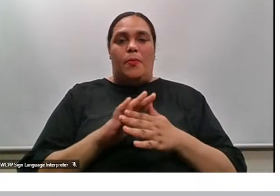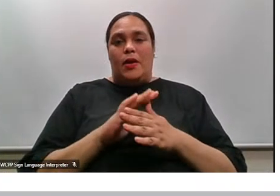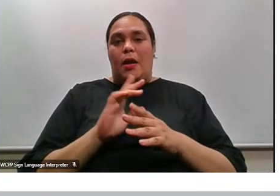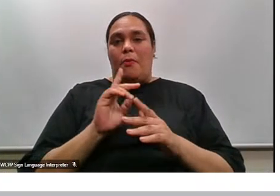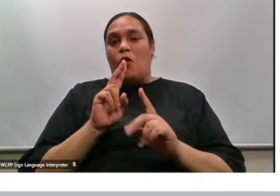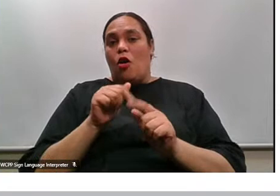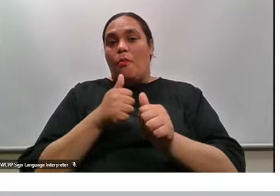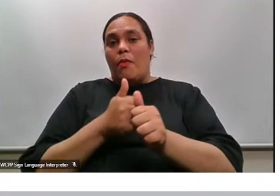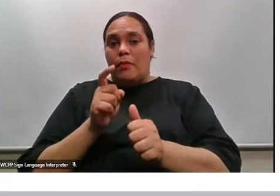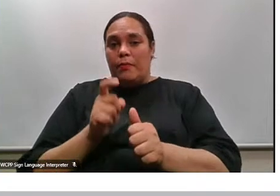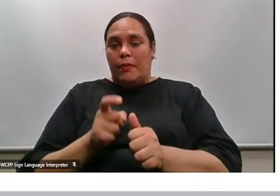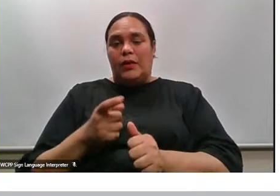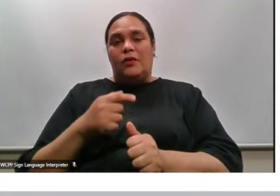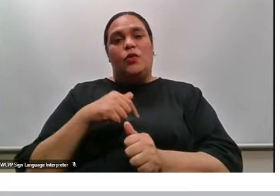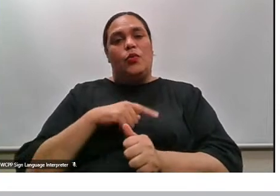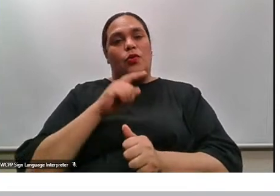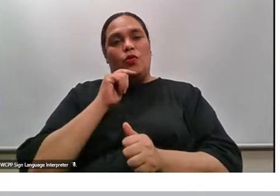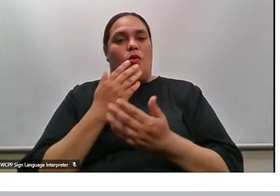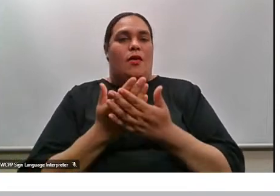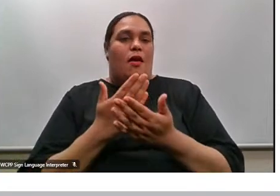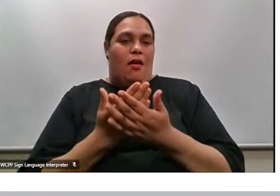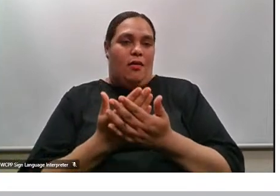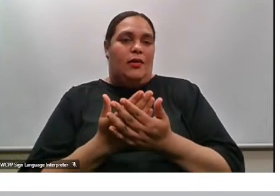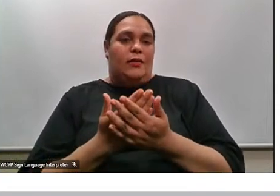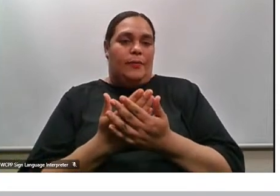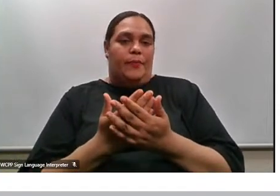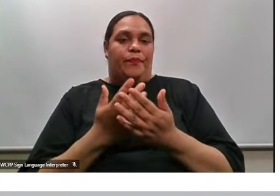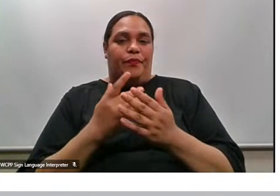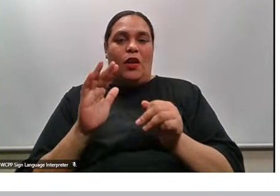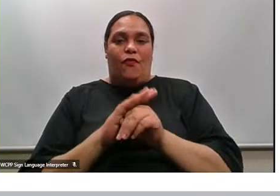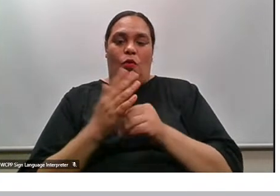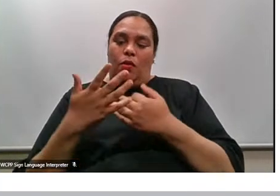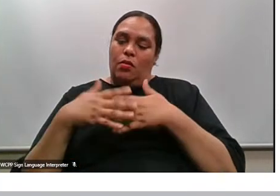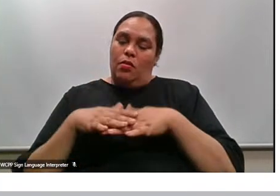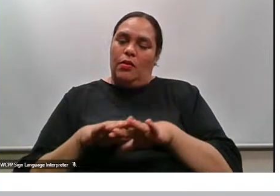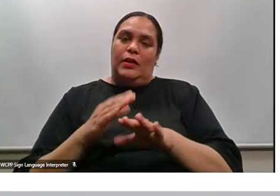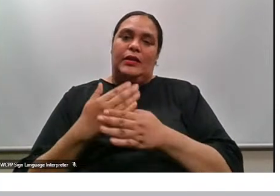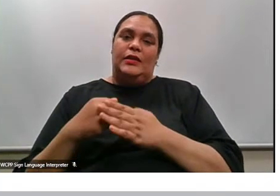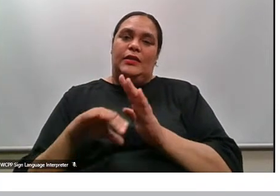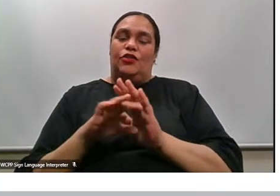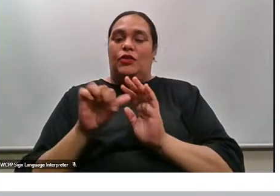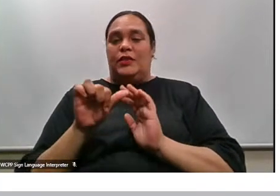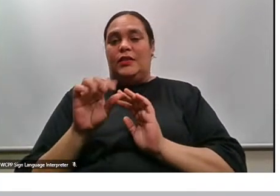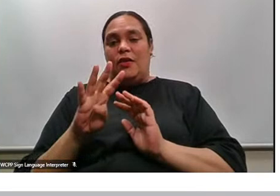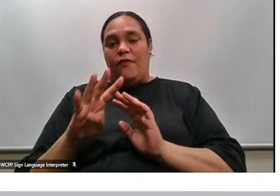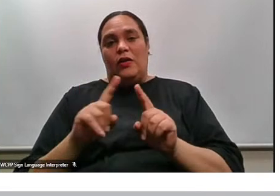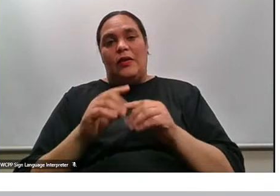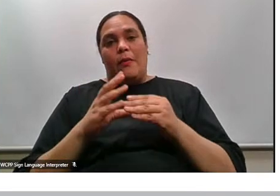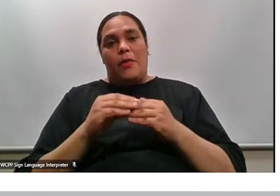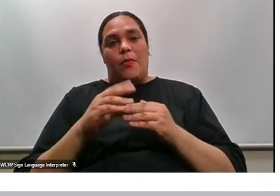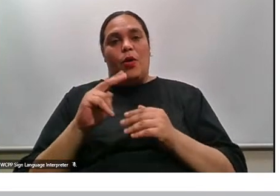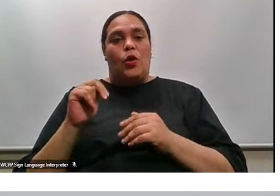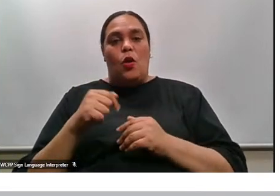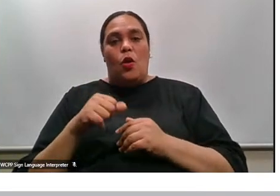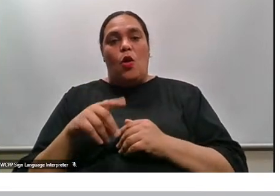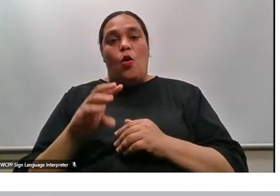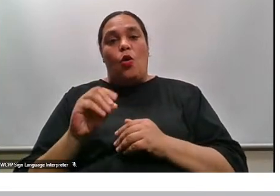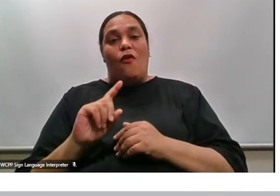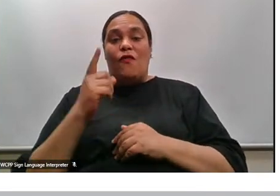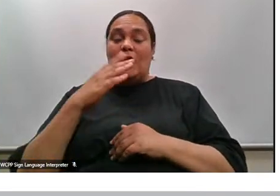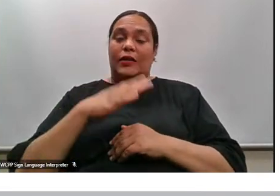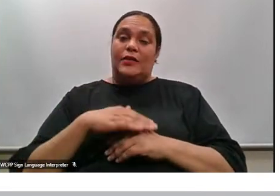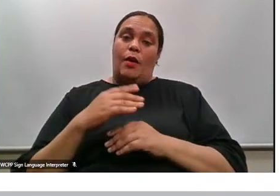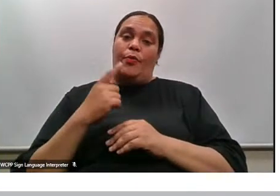compliant, that we are able to fully implement Section 64. And Member Nkondlo, for the very first time during the